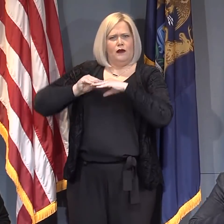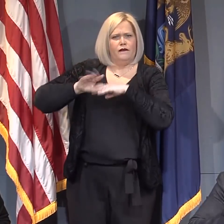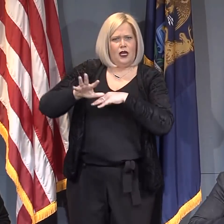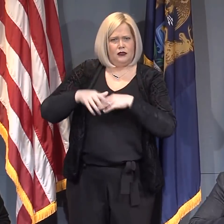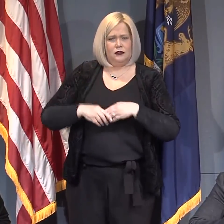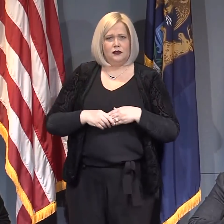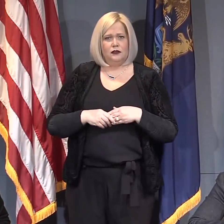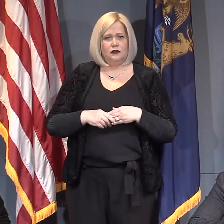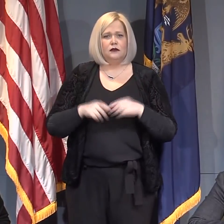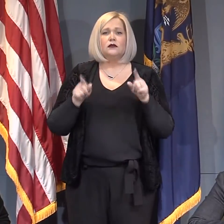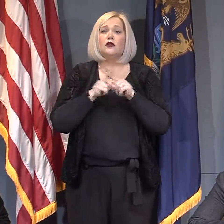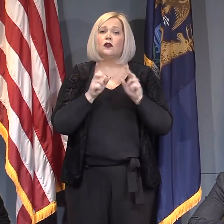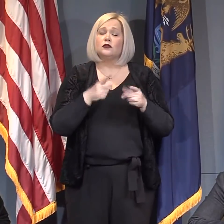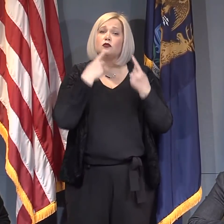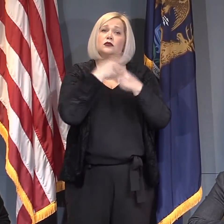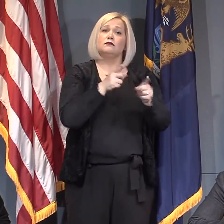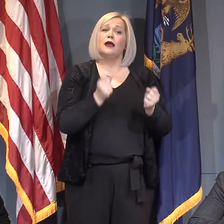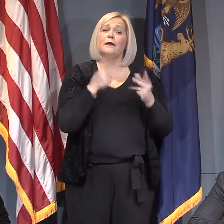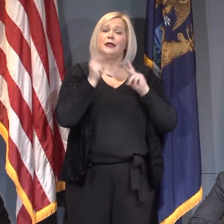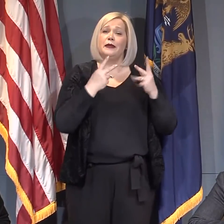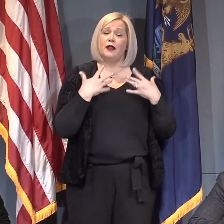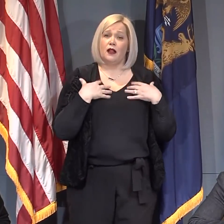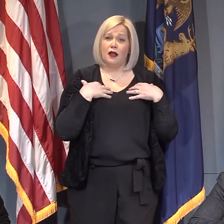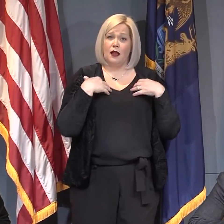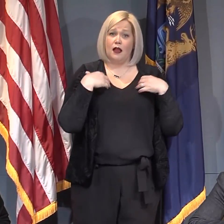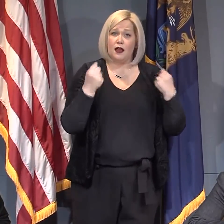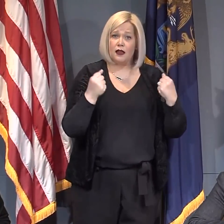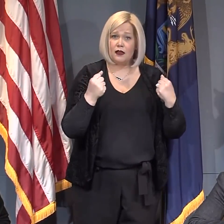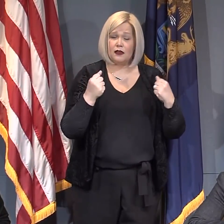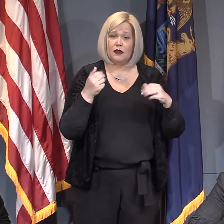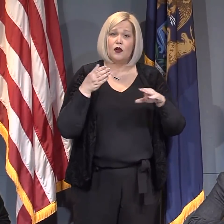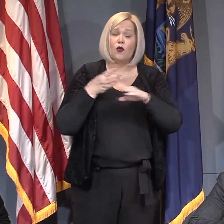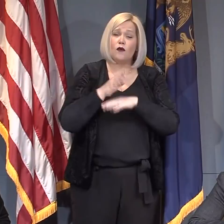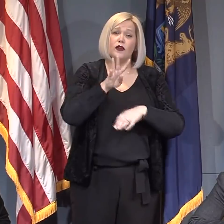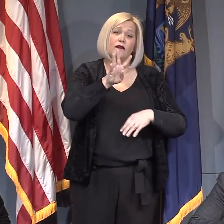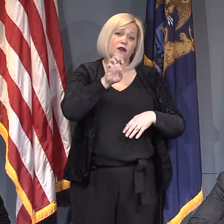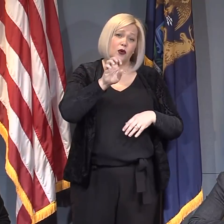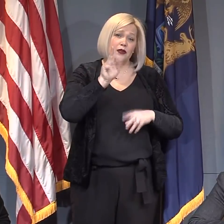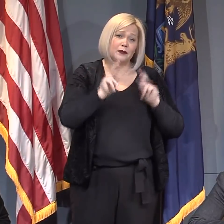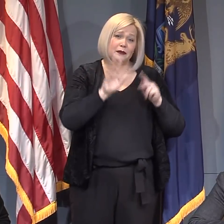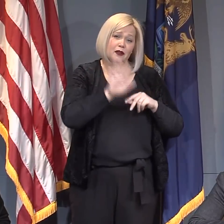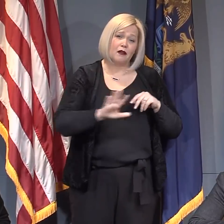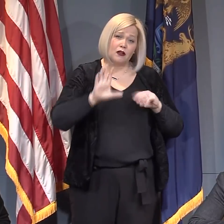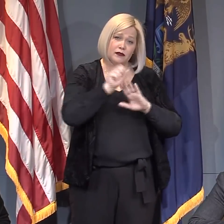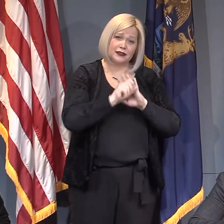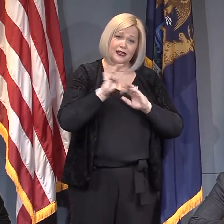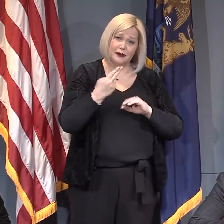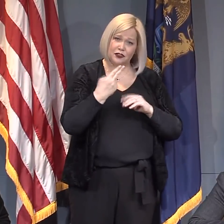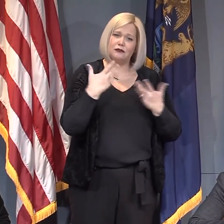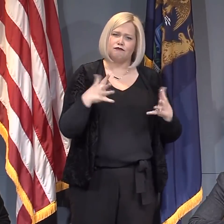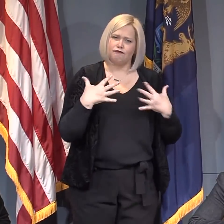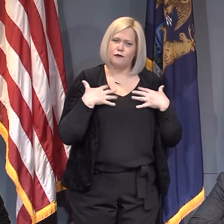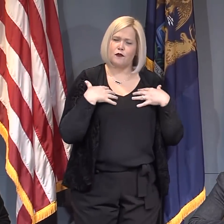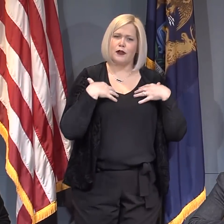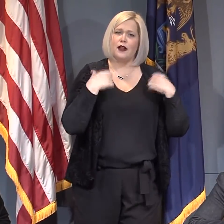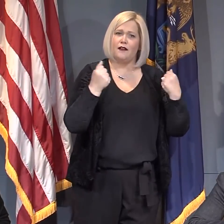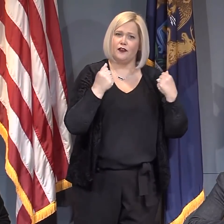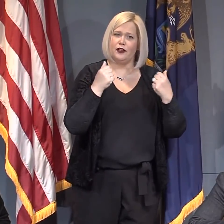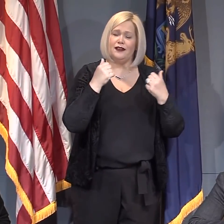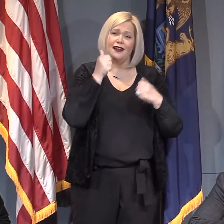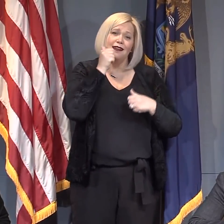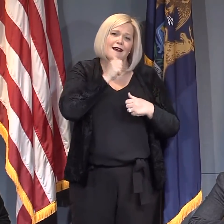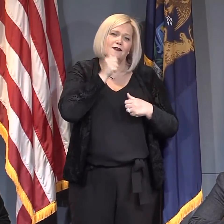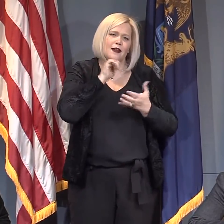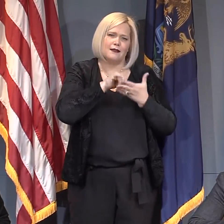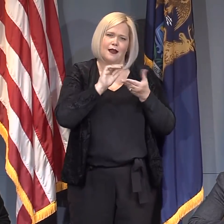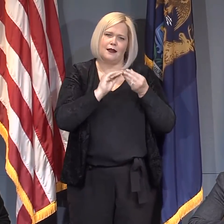who have recovered in the state. There are more than 400 people across Michigan who are in recovery, and that number is growing